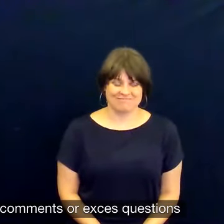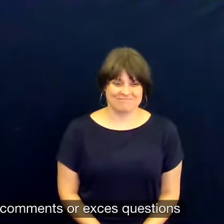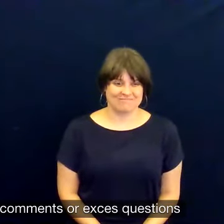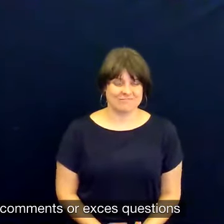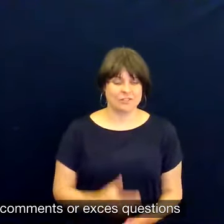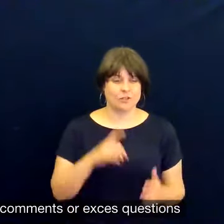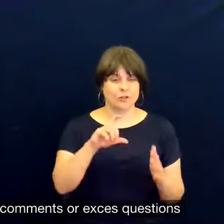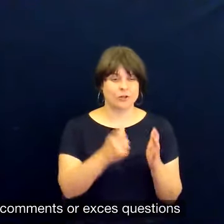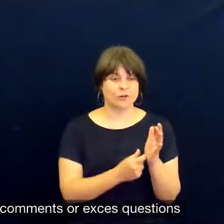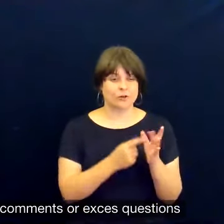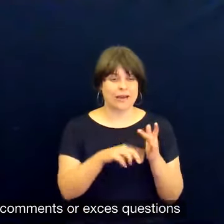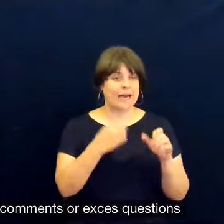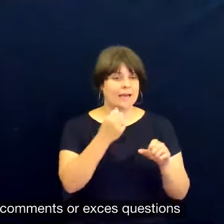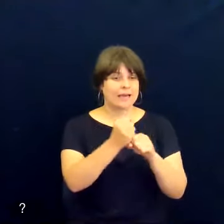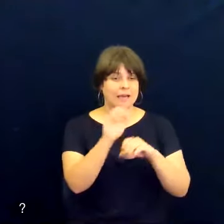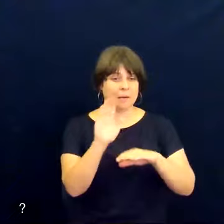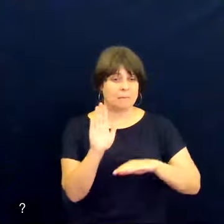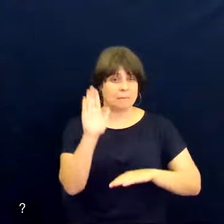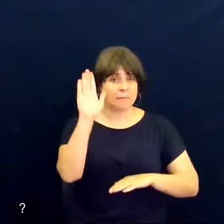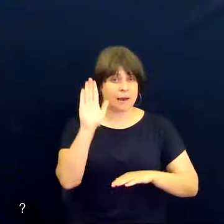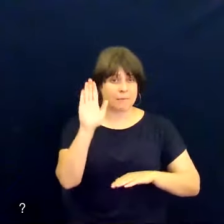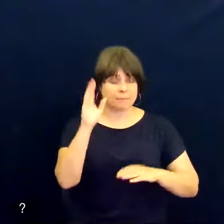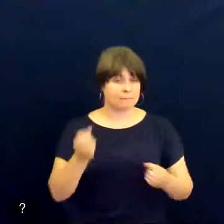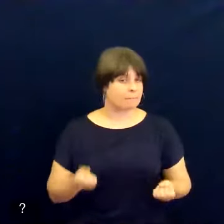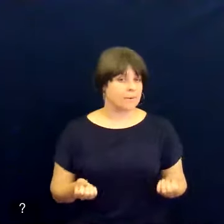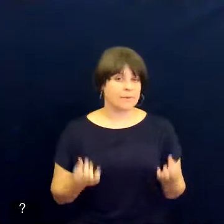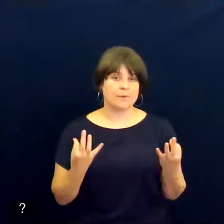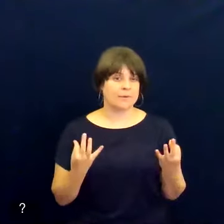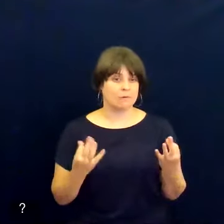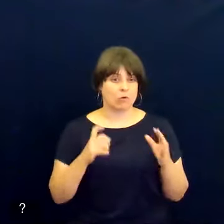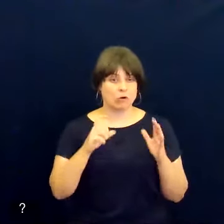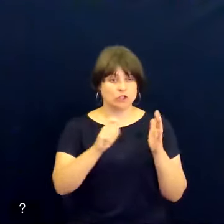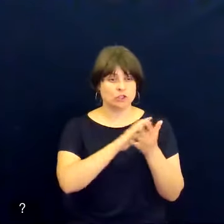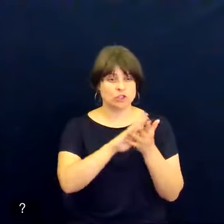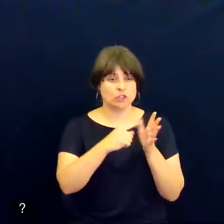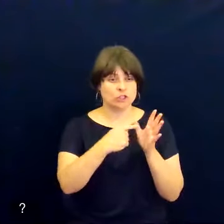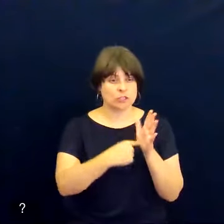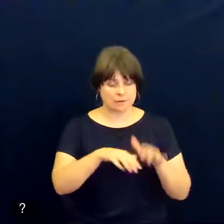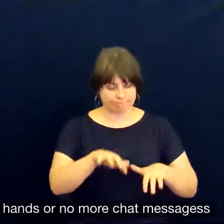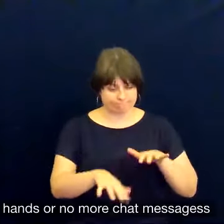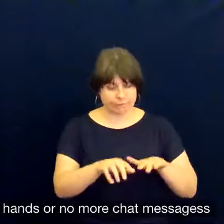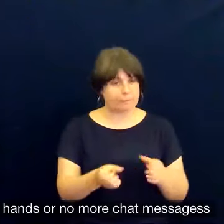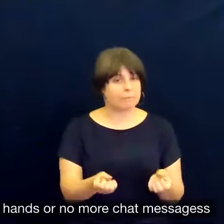Craig, we have no raised hands or no more chat messages. So,